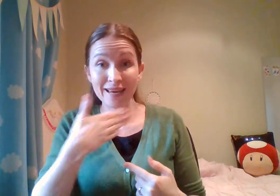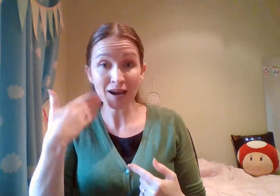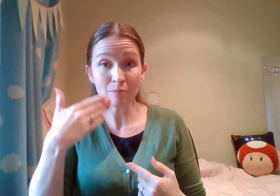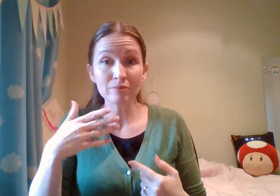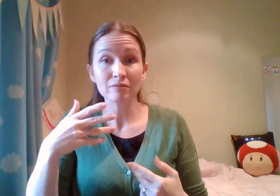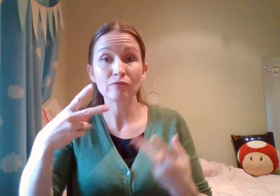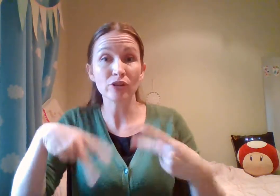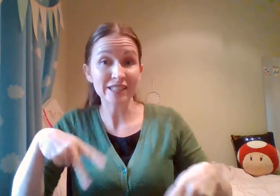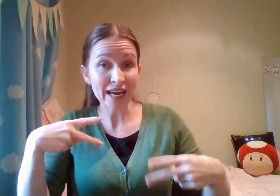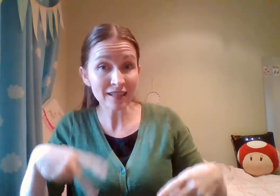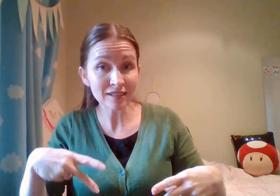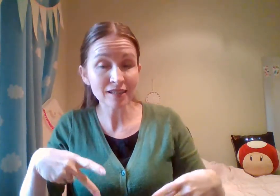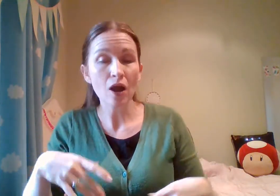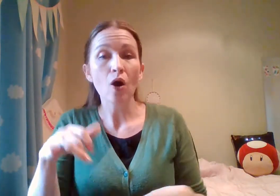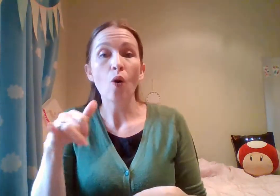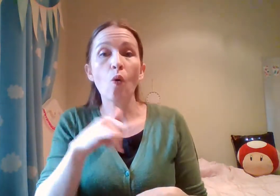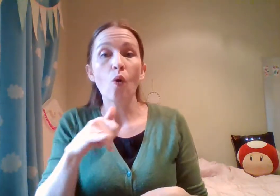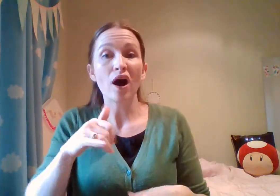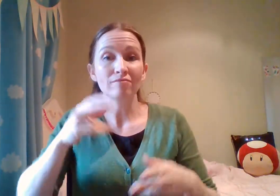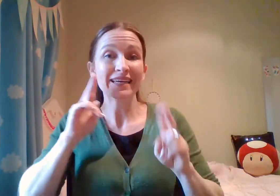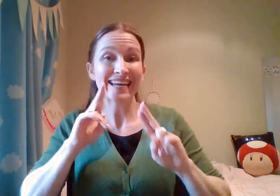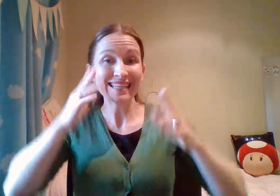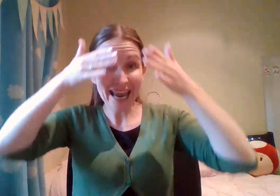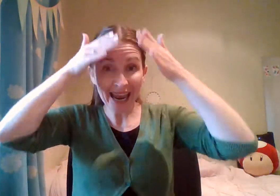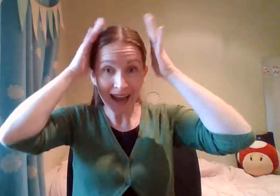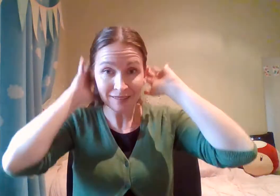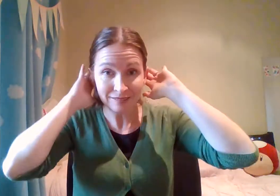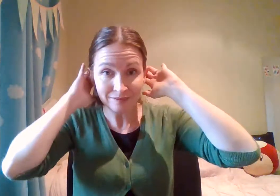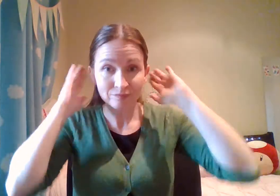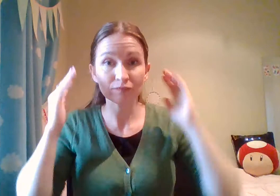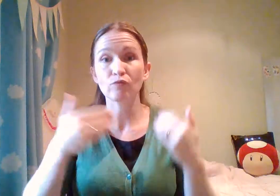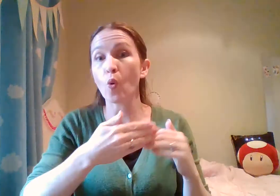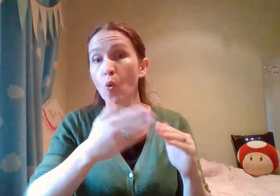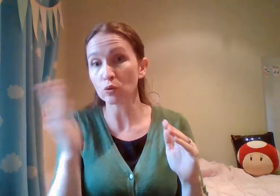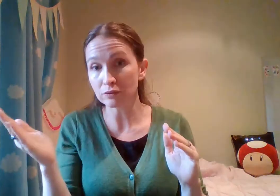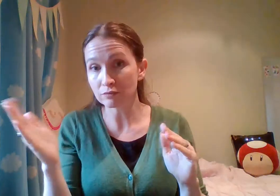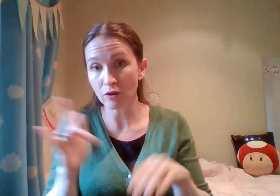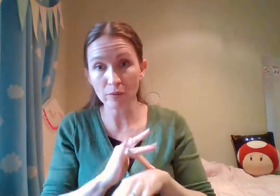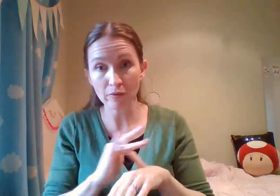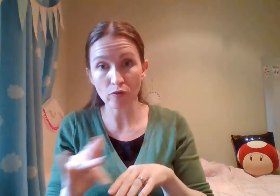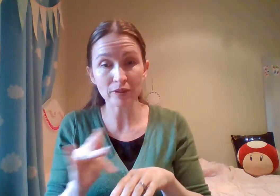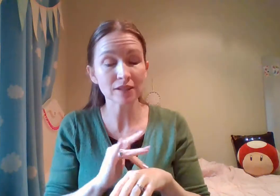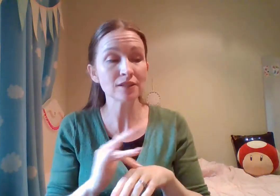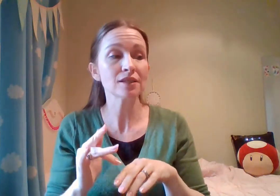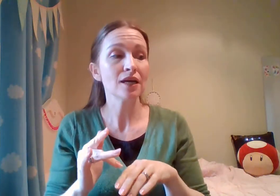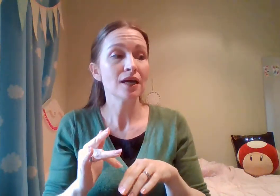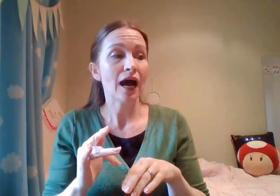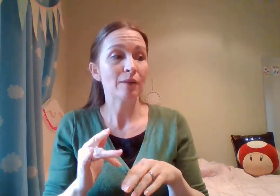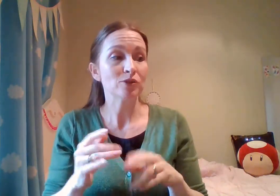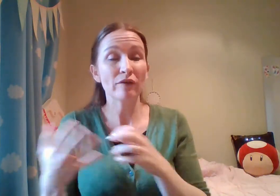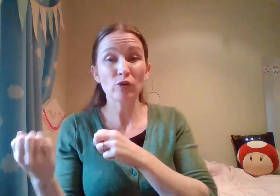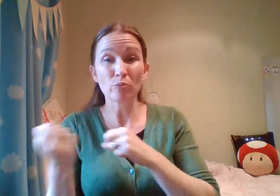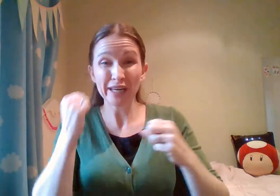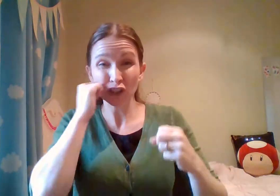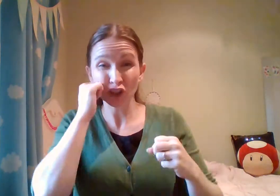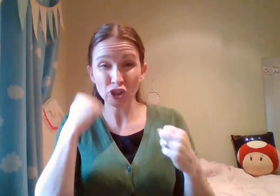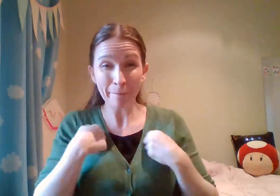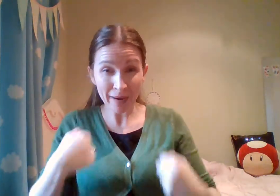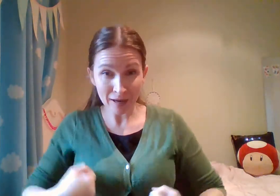makeup for the dance or neat hair for all of the performances. So if you bring a jumper